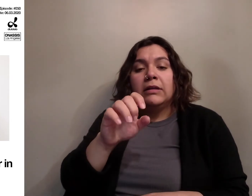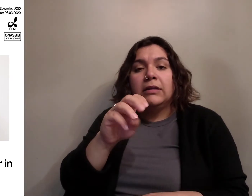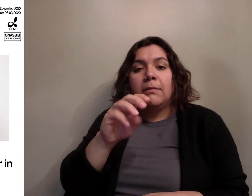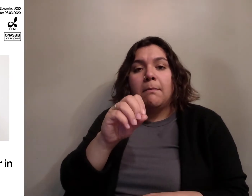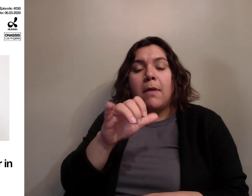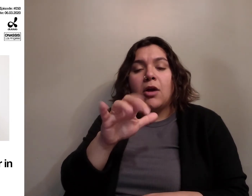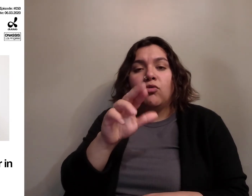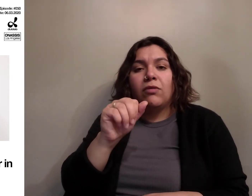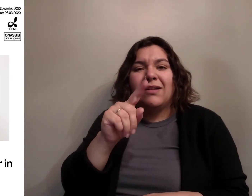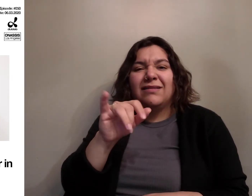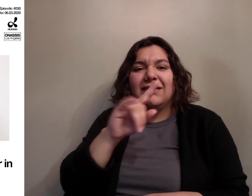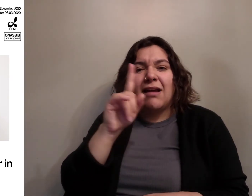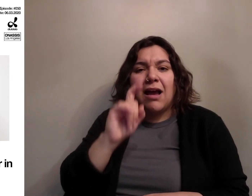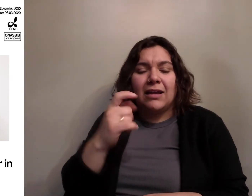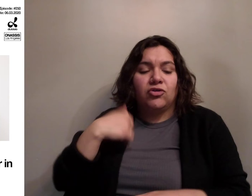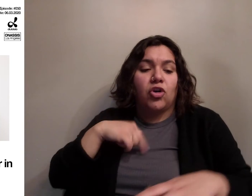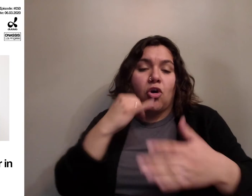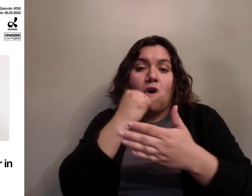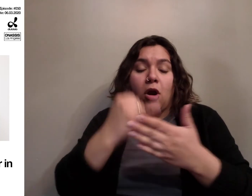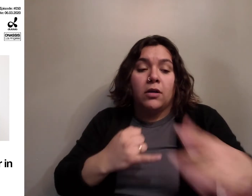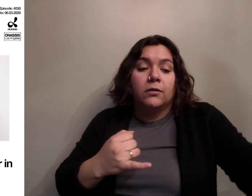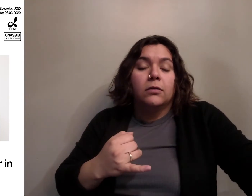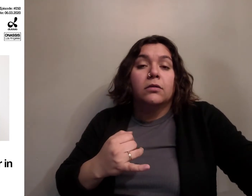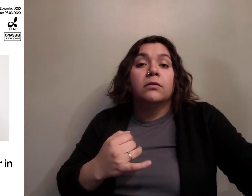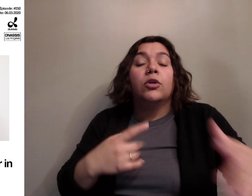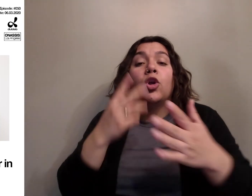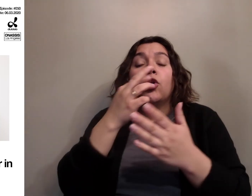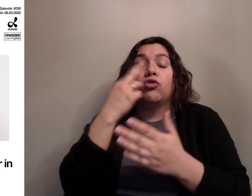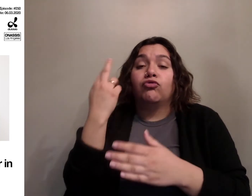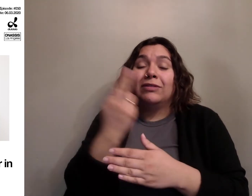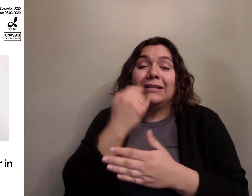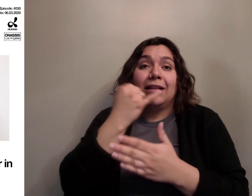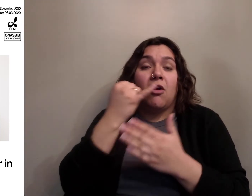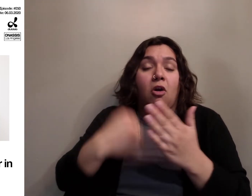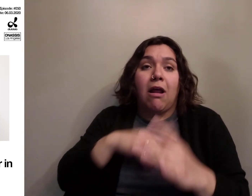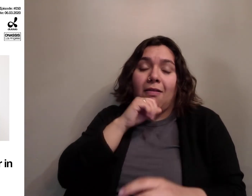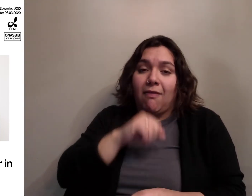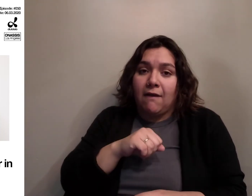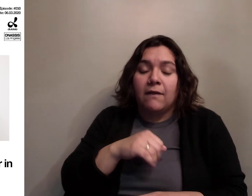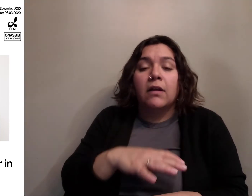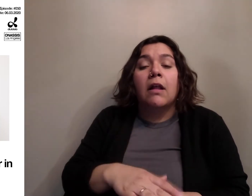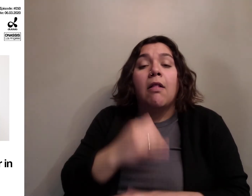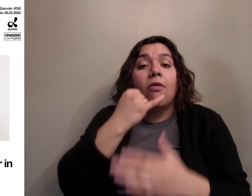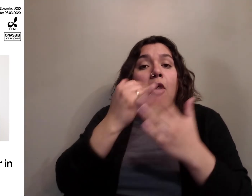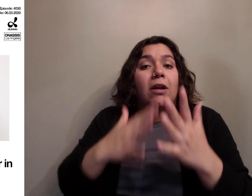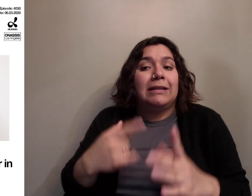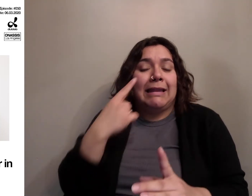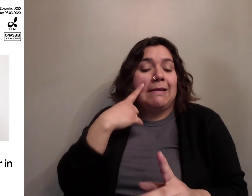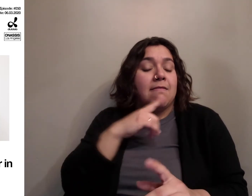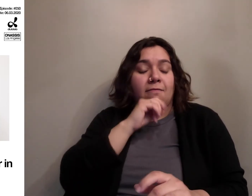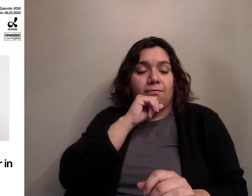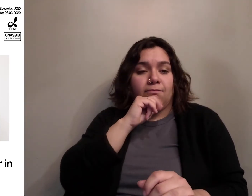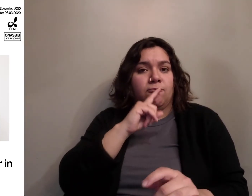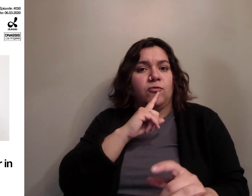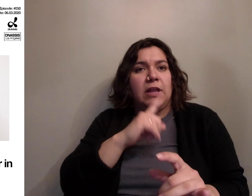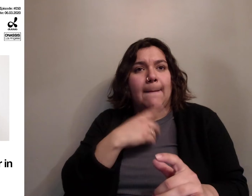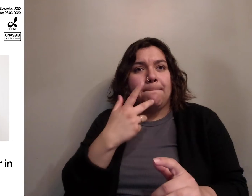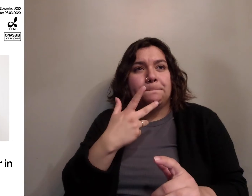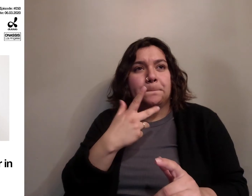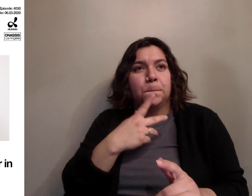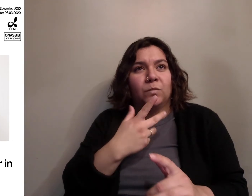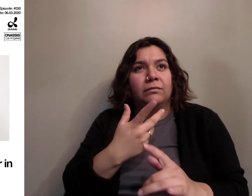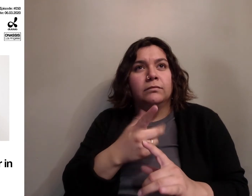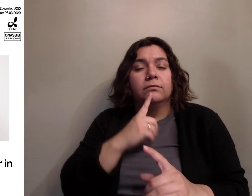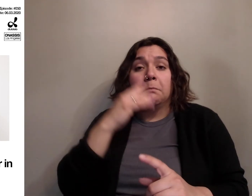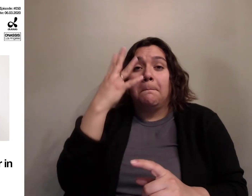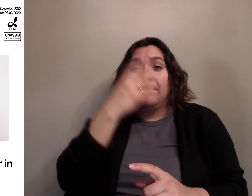that we must democratize art, and that art in its true function. I mean, this is why artists, the ones that I adore, that